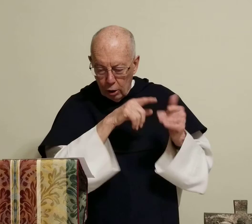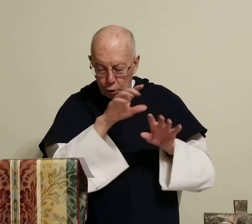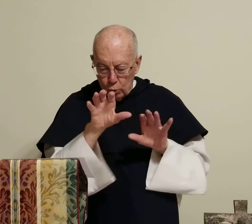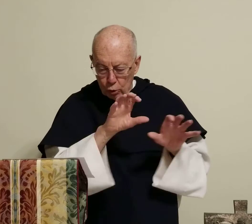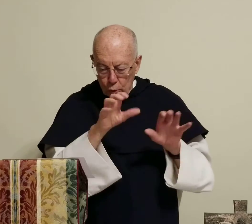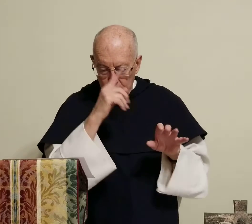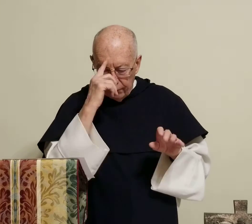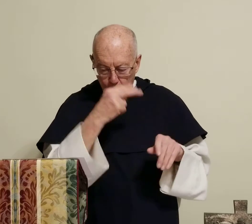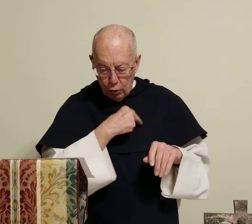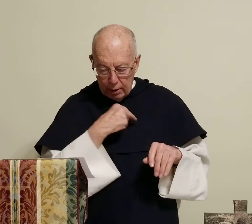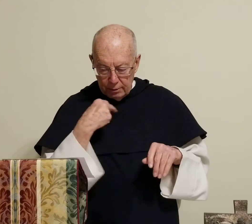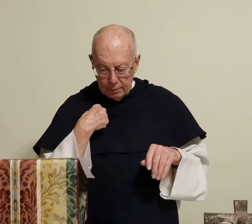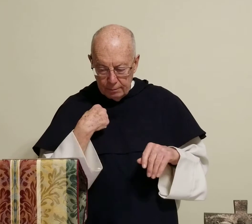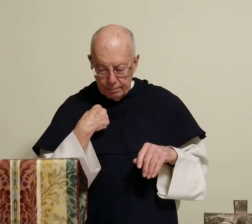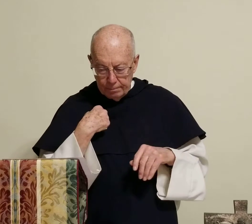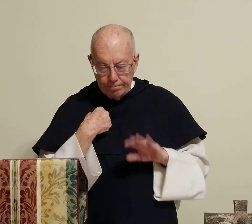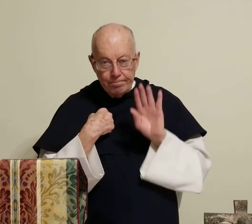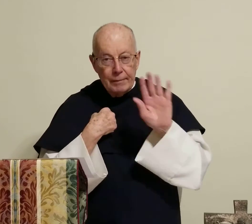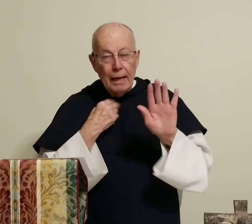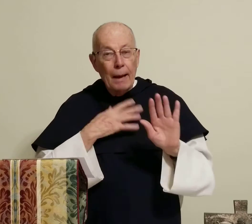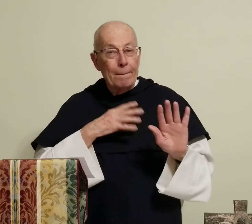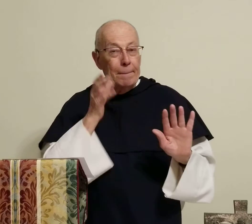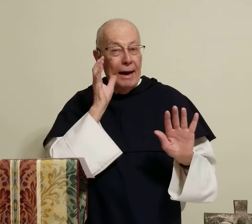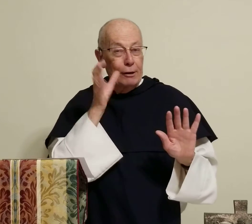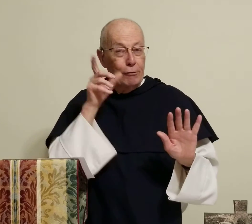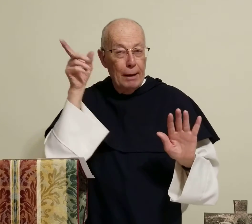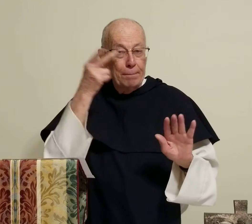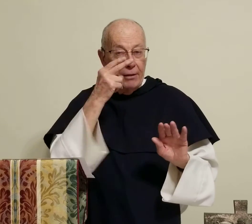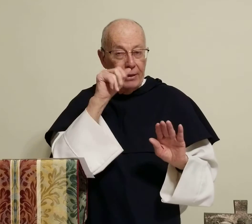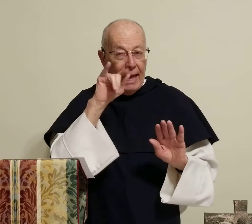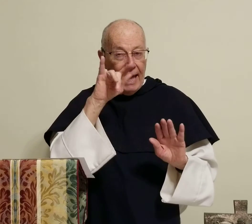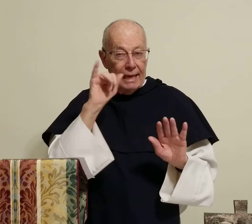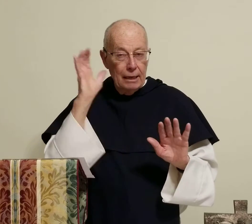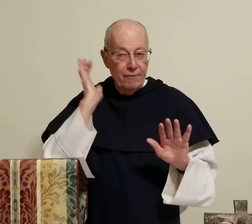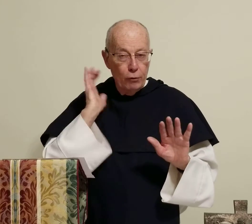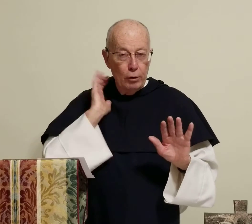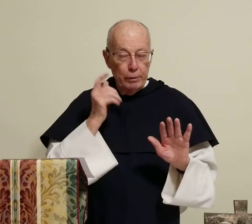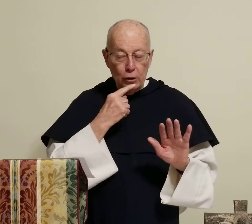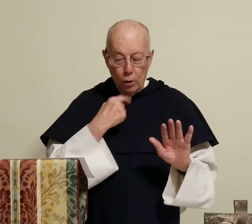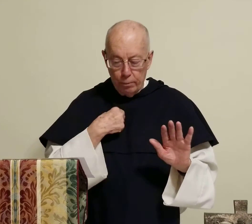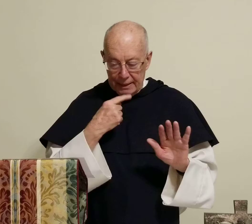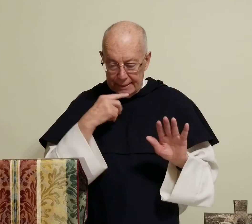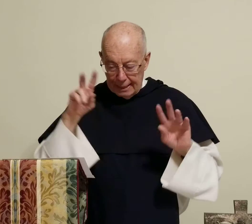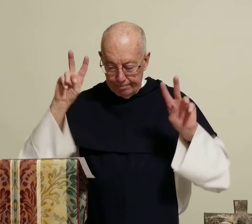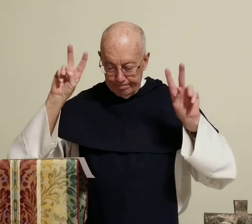you do for us. My grandmother 84 McDonaldson.